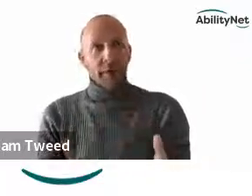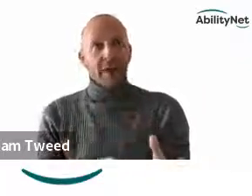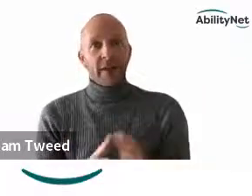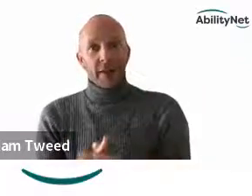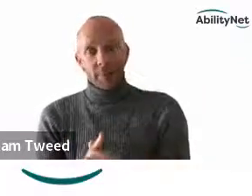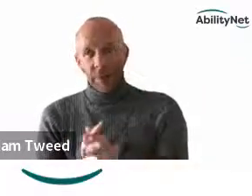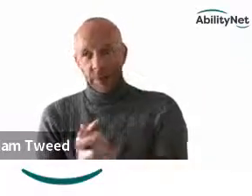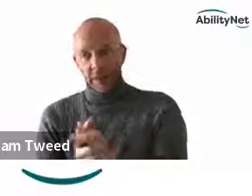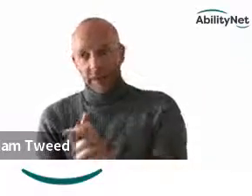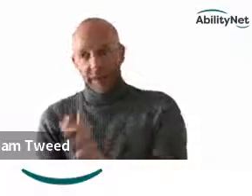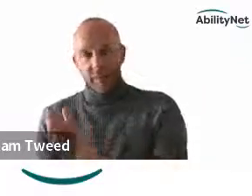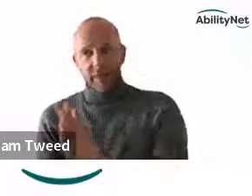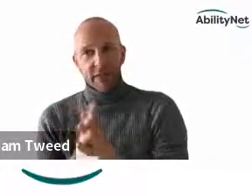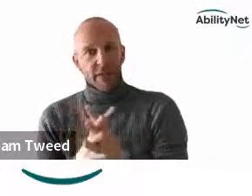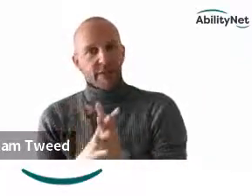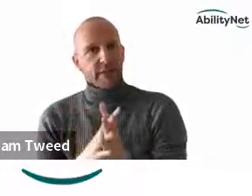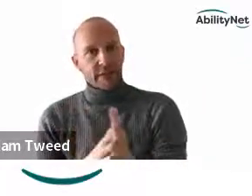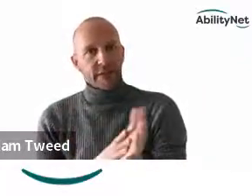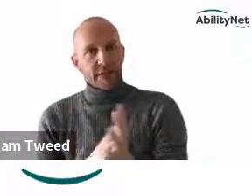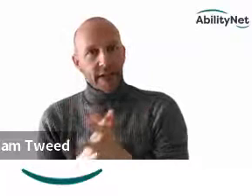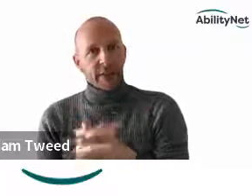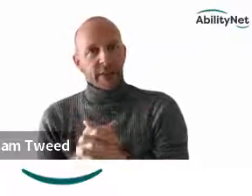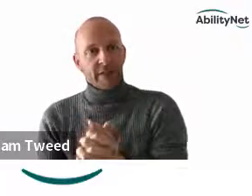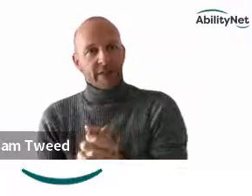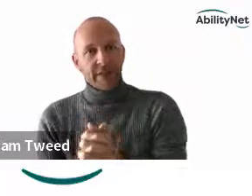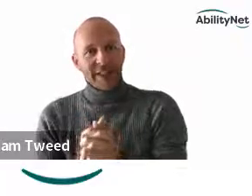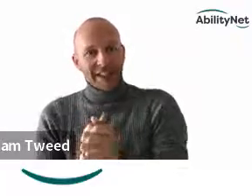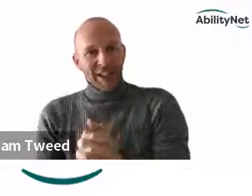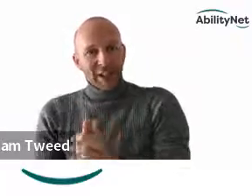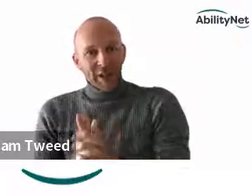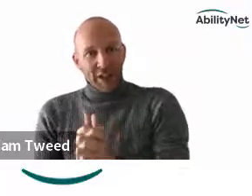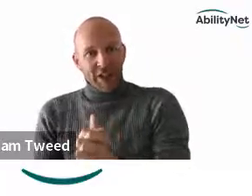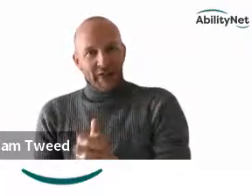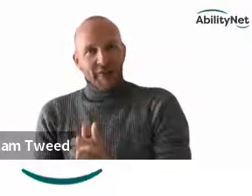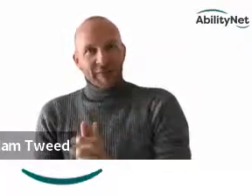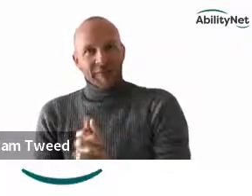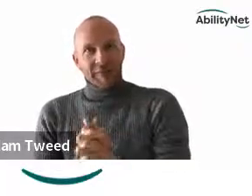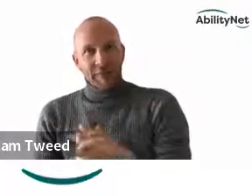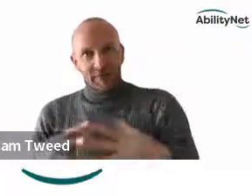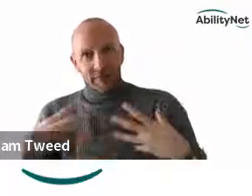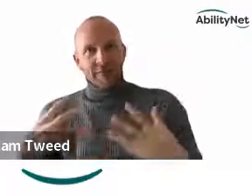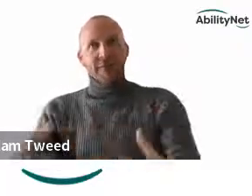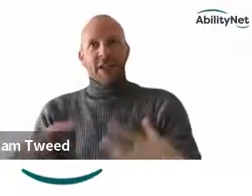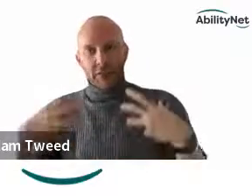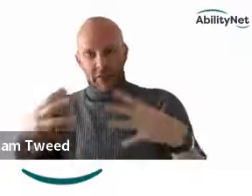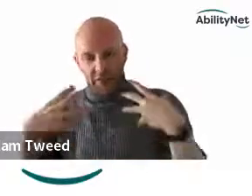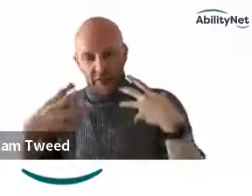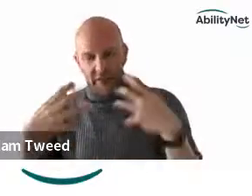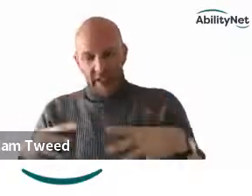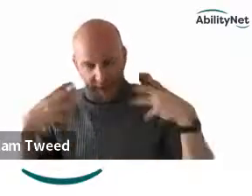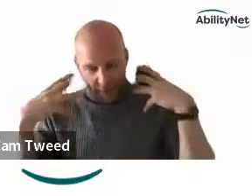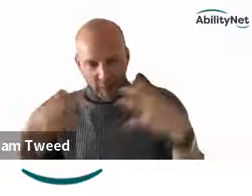won't do it. Sometimes it is a bit of a nudge to just get me to kind of, you know,